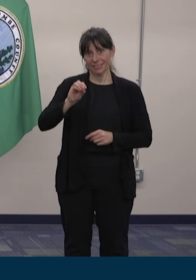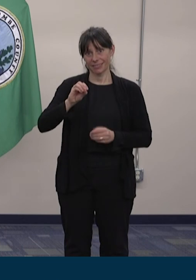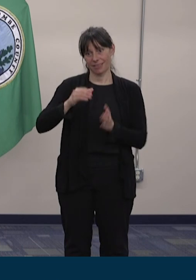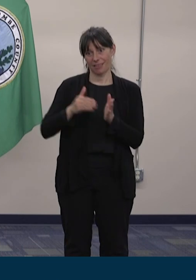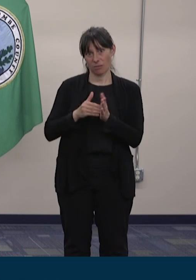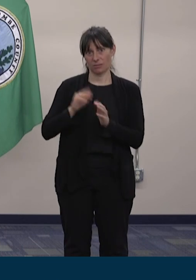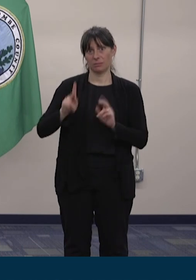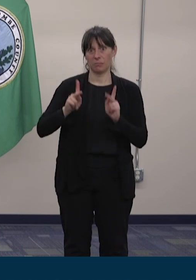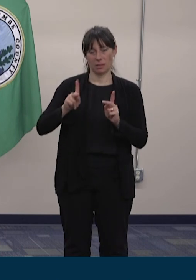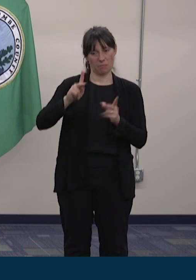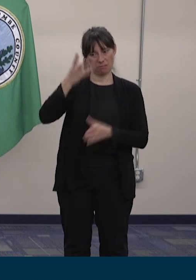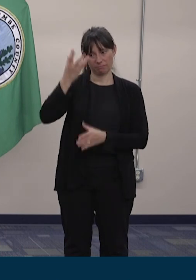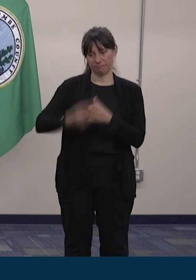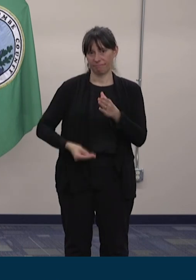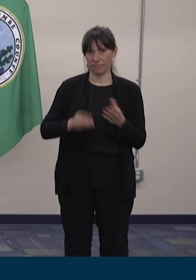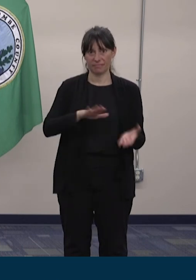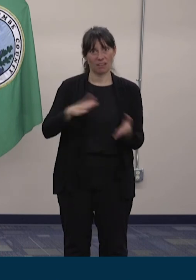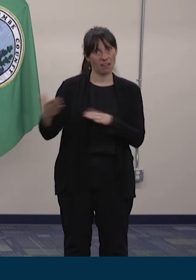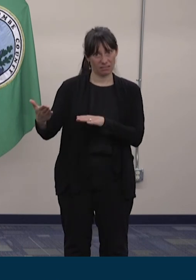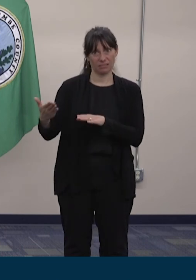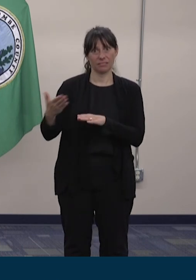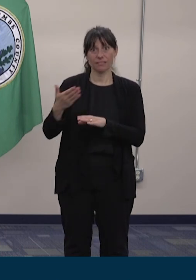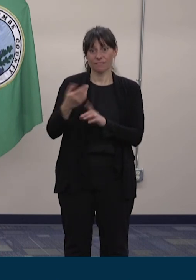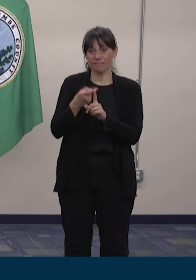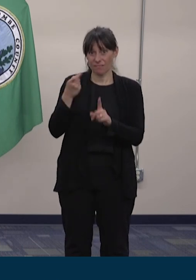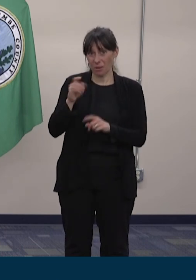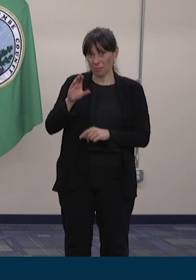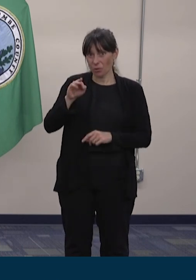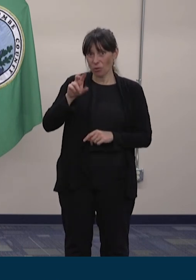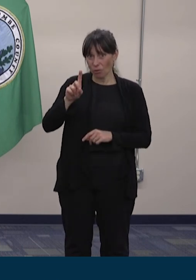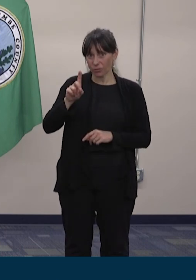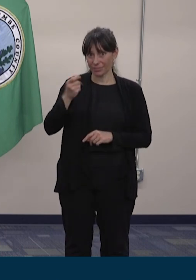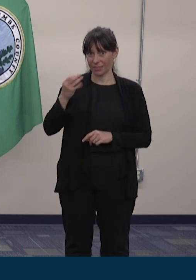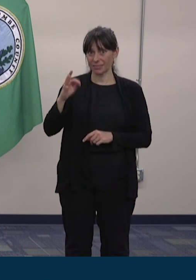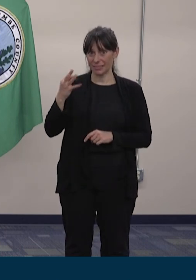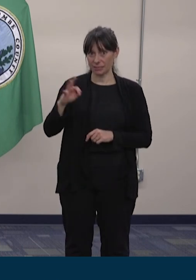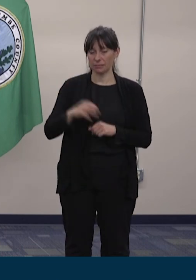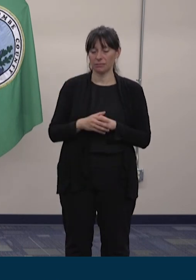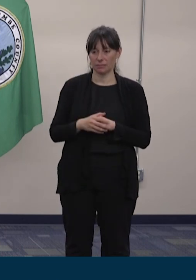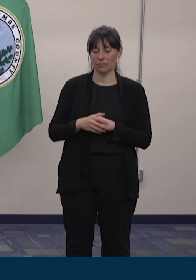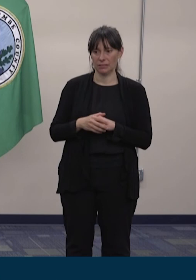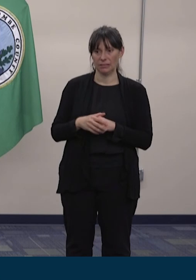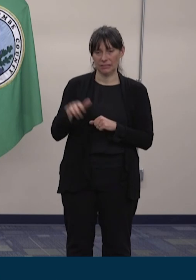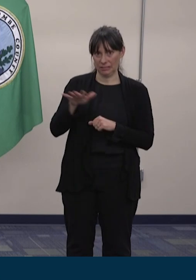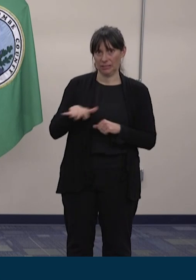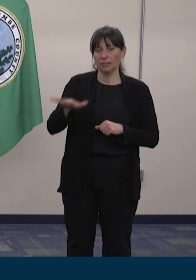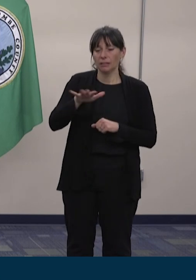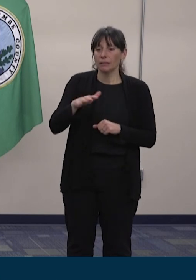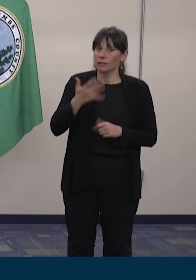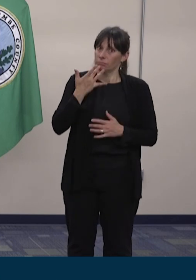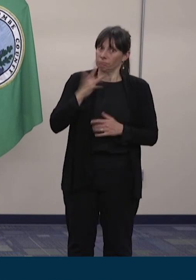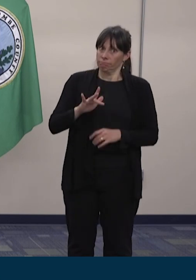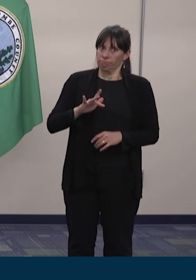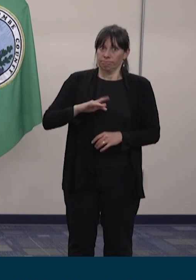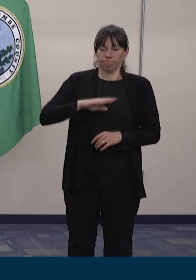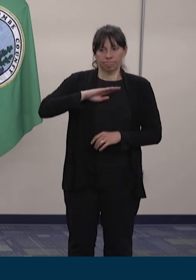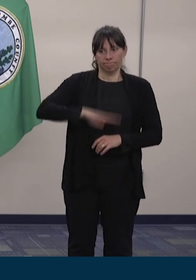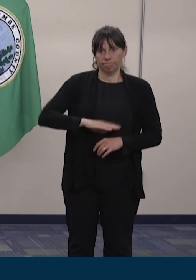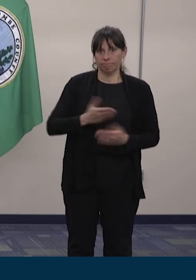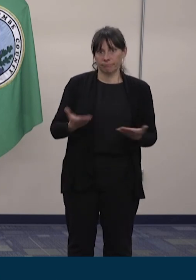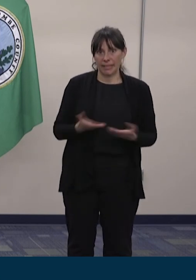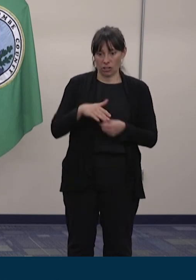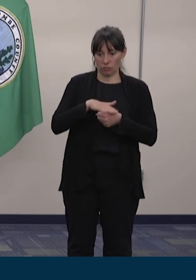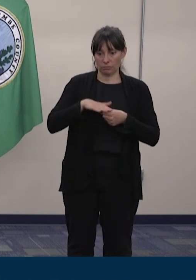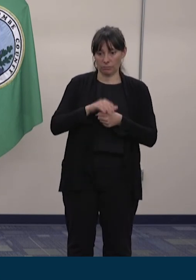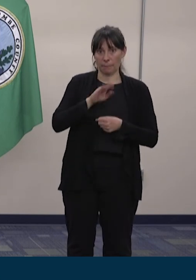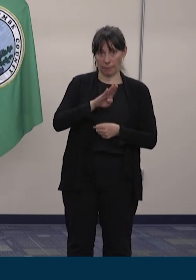result han of perdido sus COVID-19. vidas a causa de la COVID-19. Fortunately, here in Afortunadamente, Buncombe aquí en County, el condado de Buncombe, the number of people who el have número de become gente